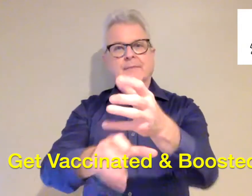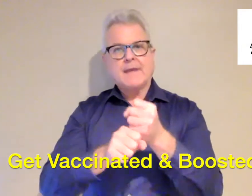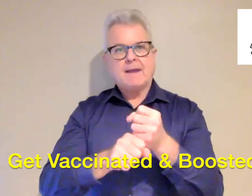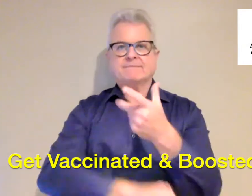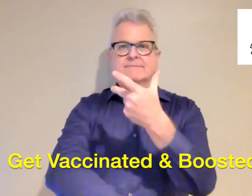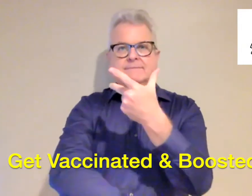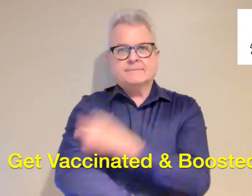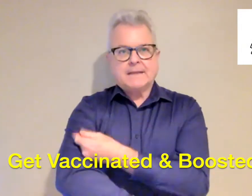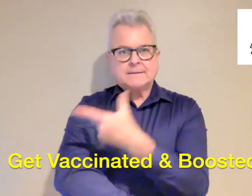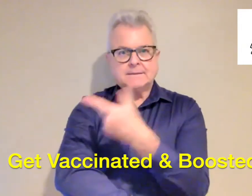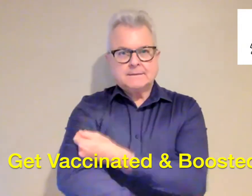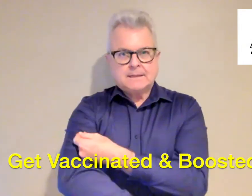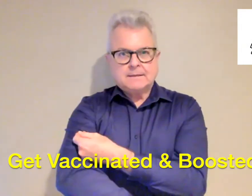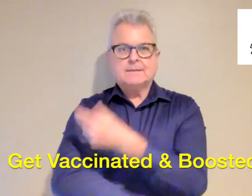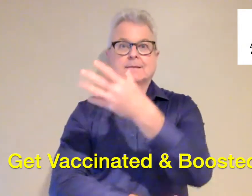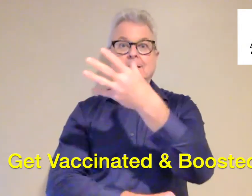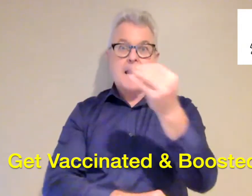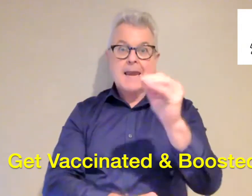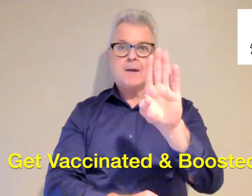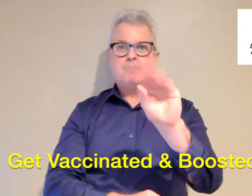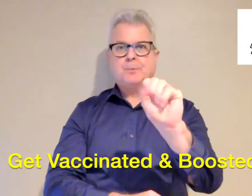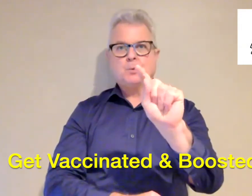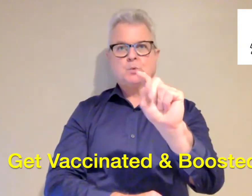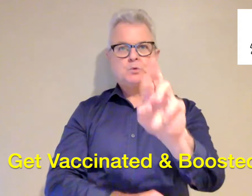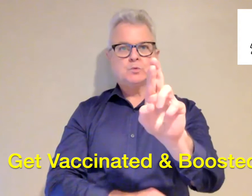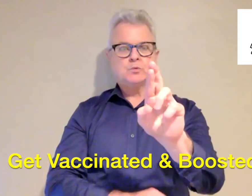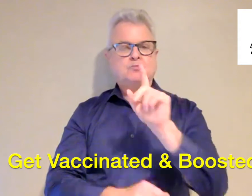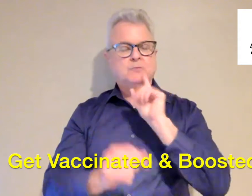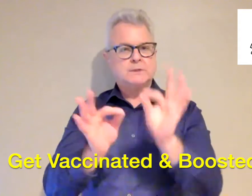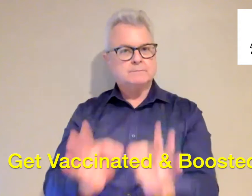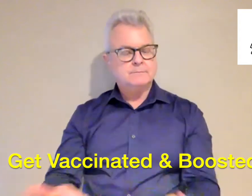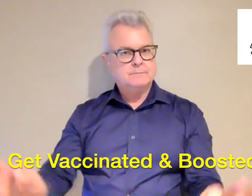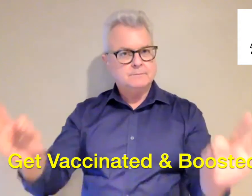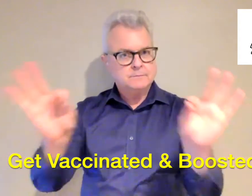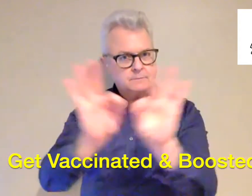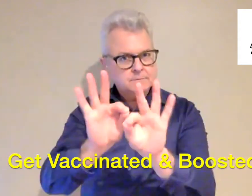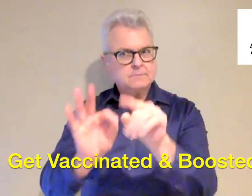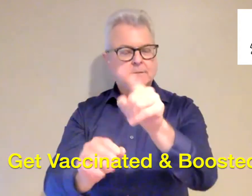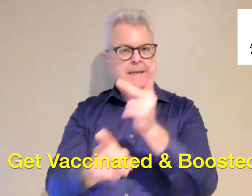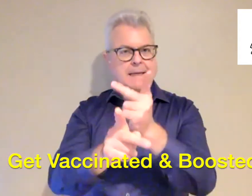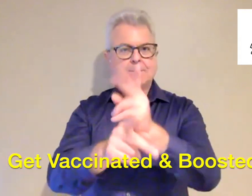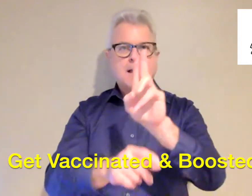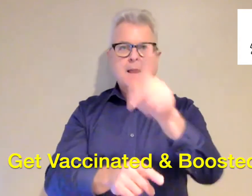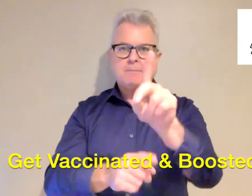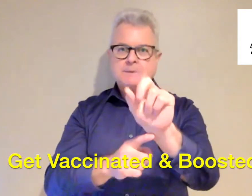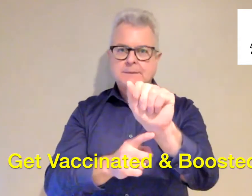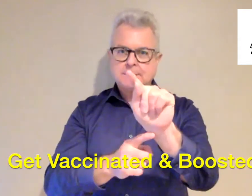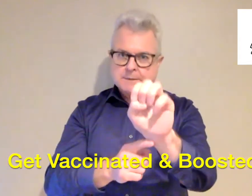The first one is to get vaccinated and stay up to date on your COVID-19 vaccine and